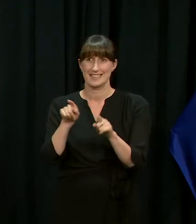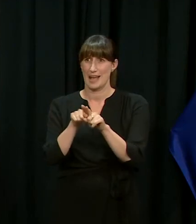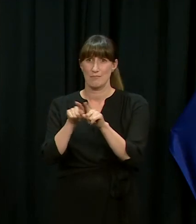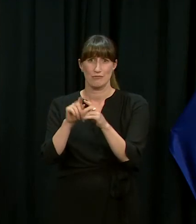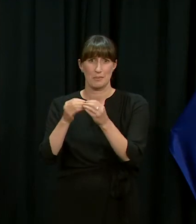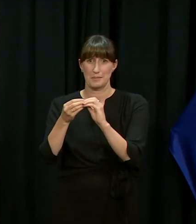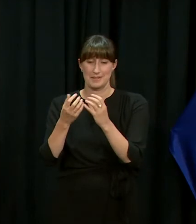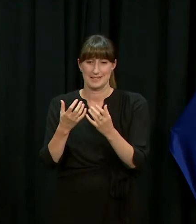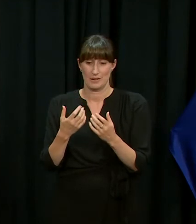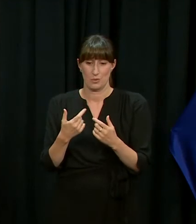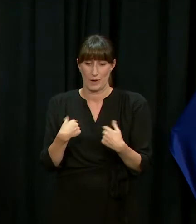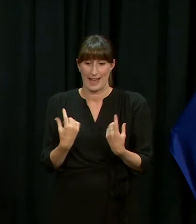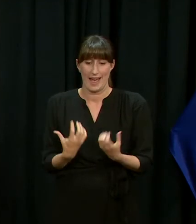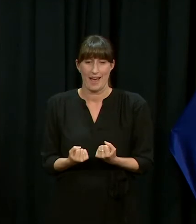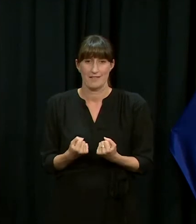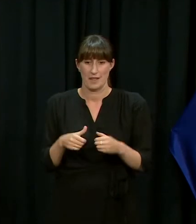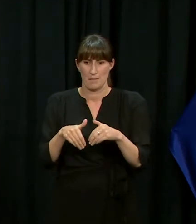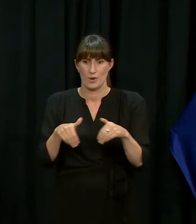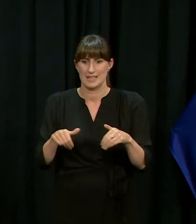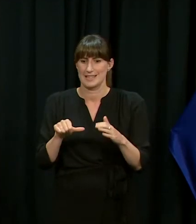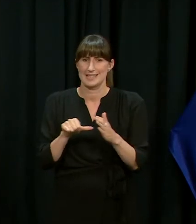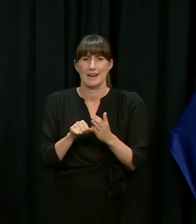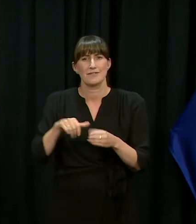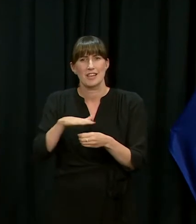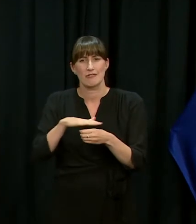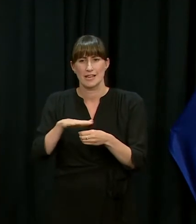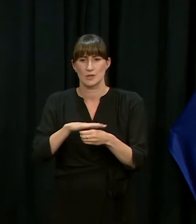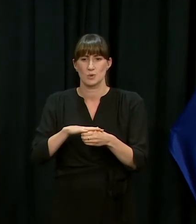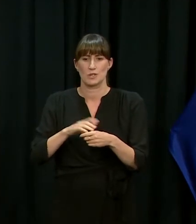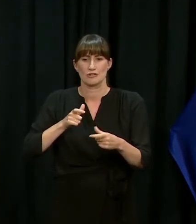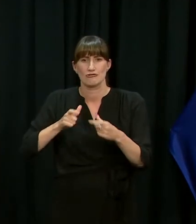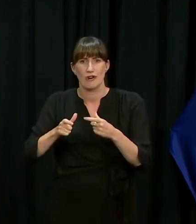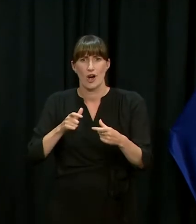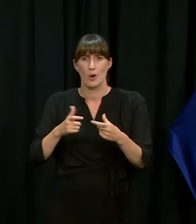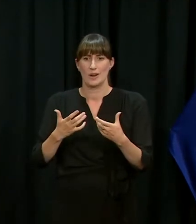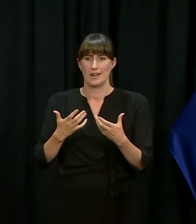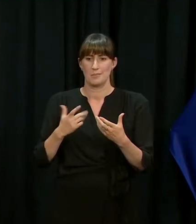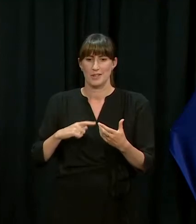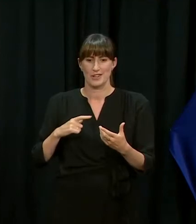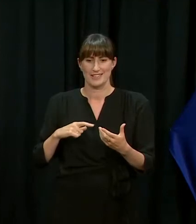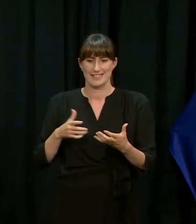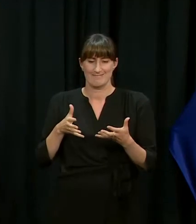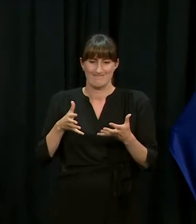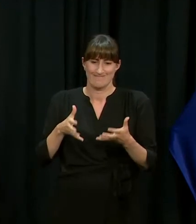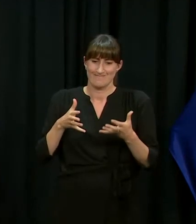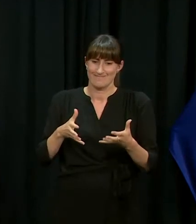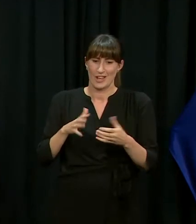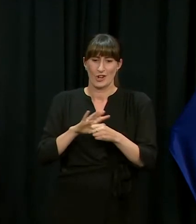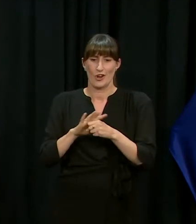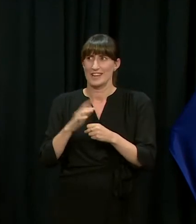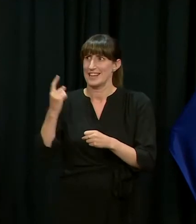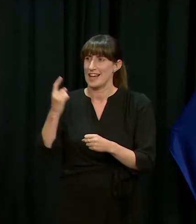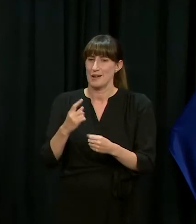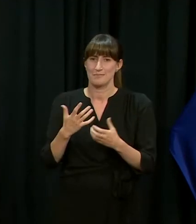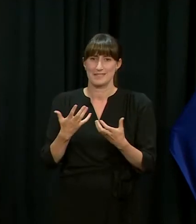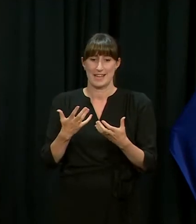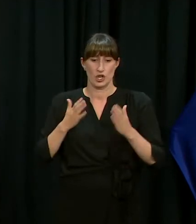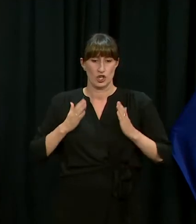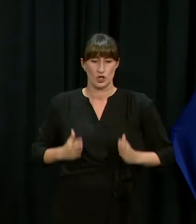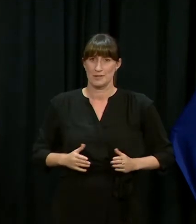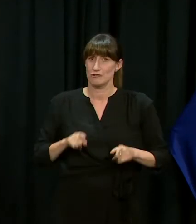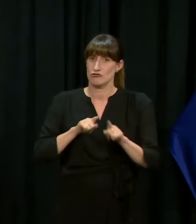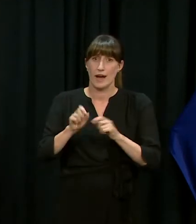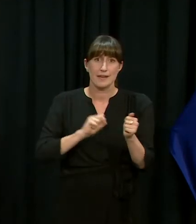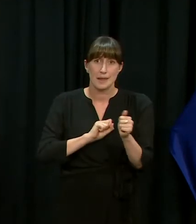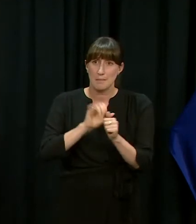And so I think the point that he was trying to make is that we have humans involved here who are doing their best every single day. We try